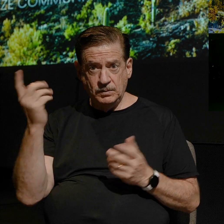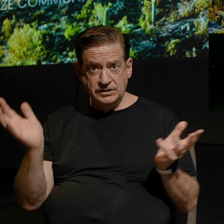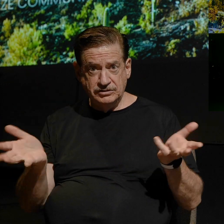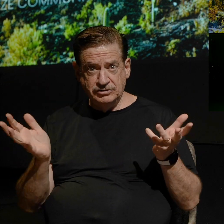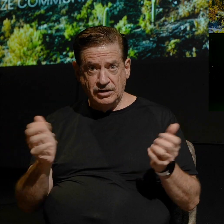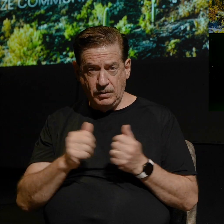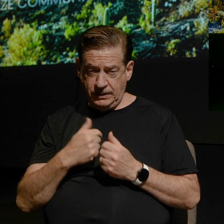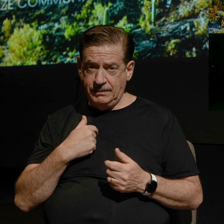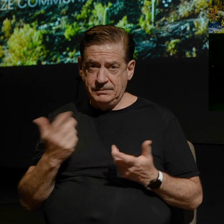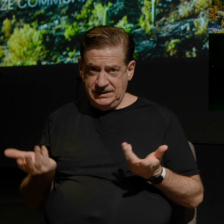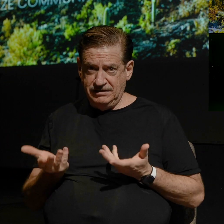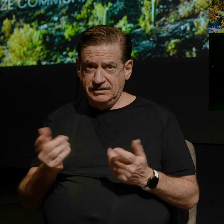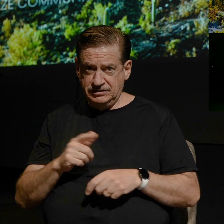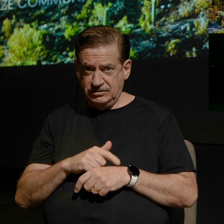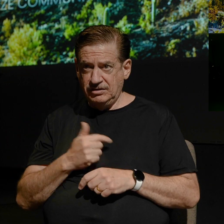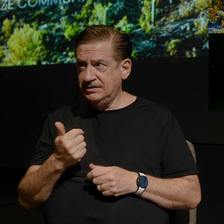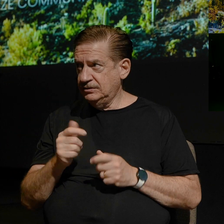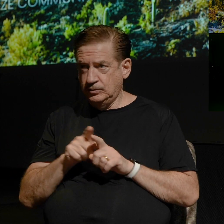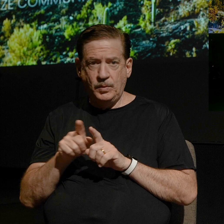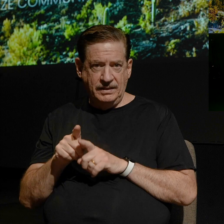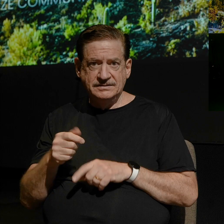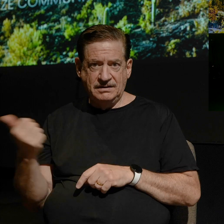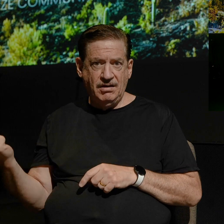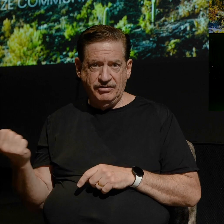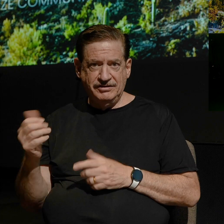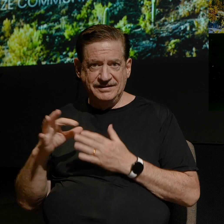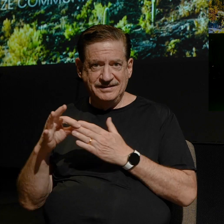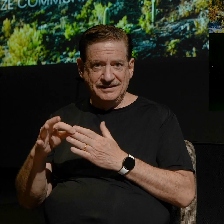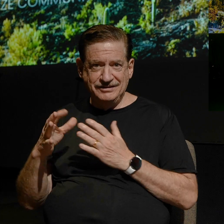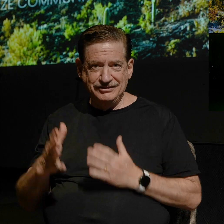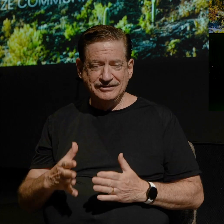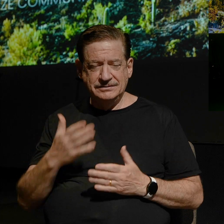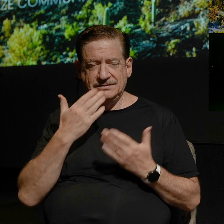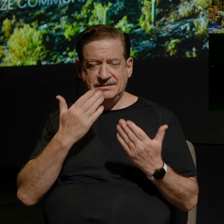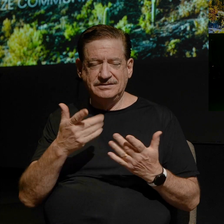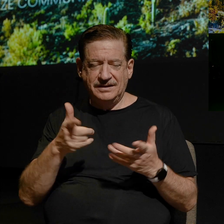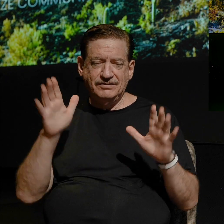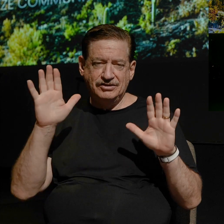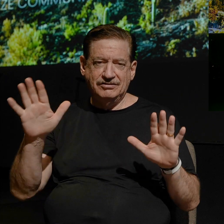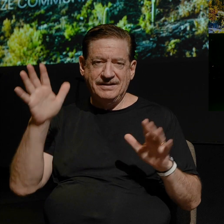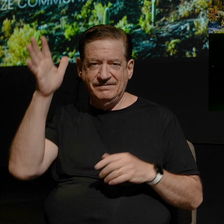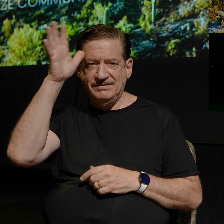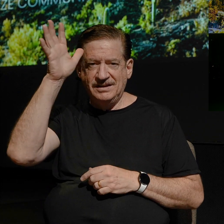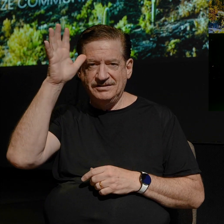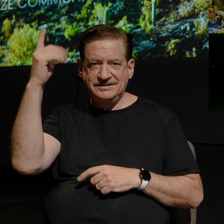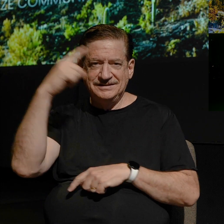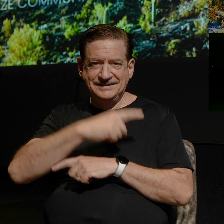to, I'll be up here as well as other leaders. Thanks. Have a great Father's Day.